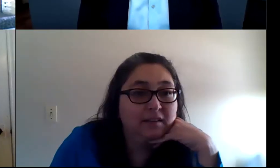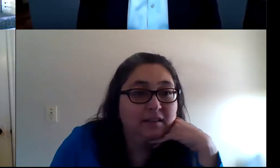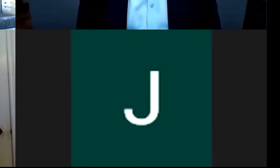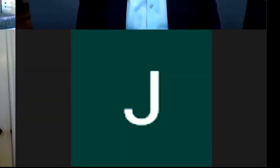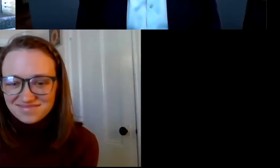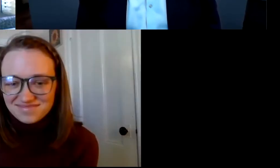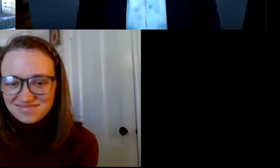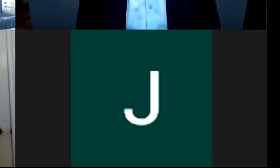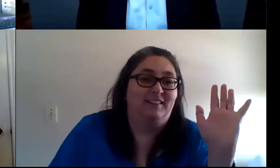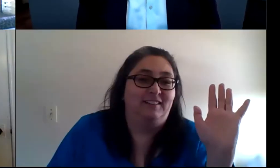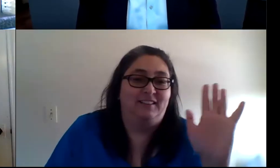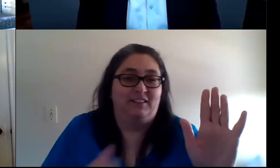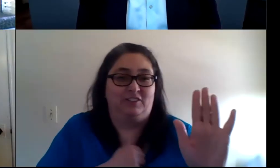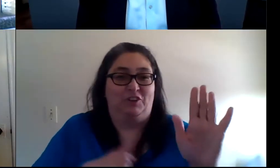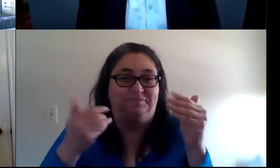you. Okay, fine.